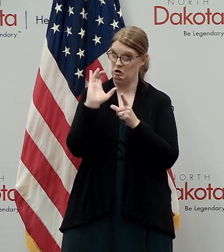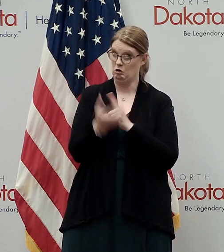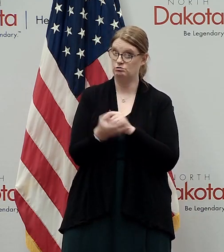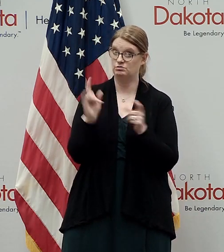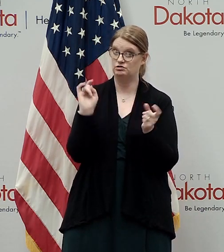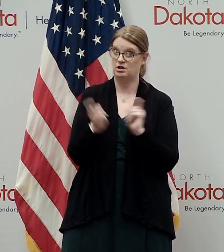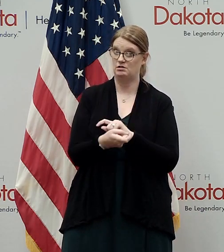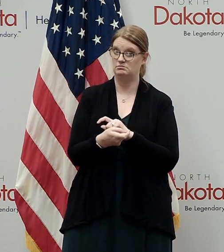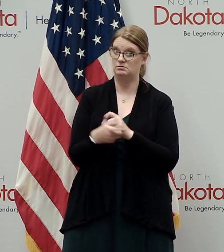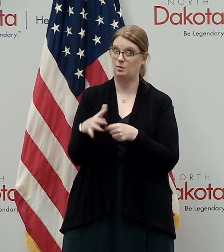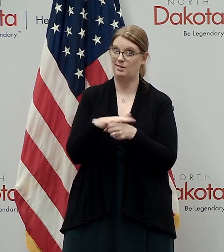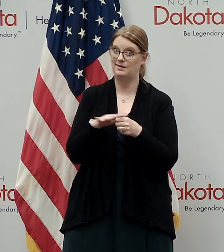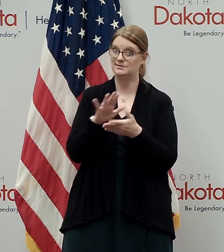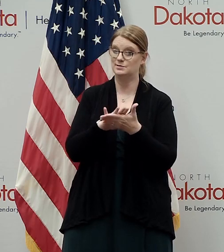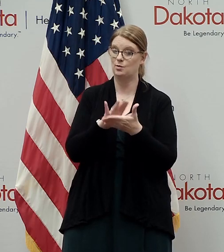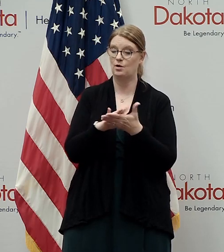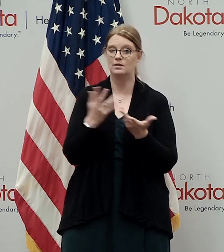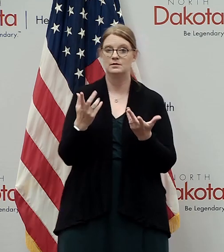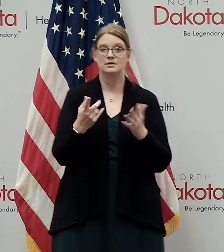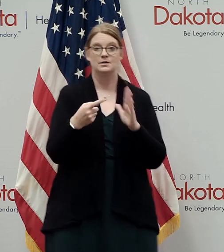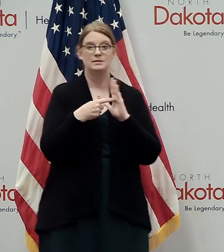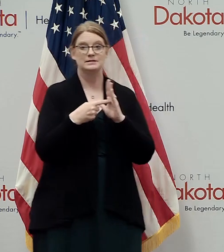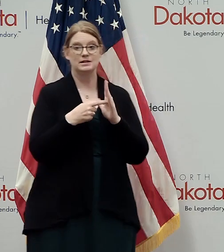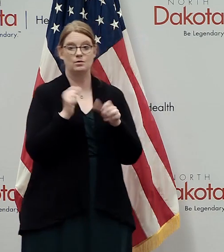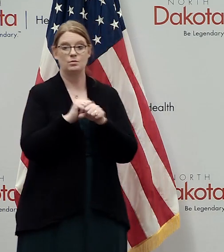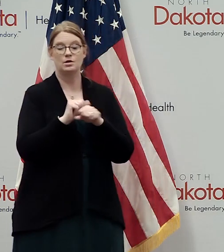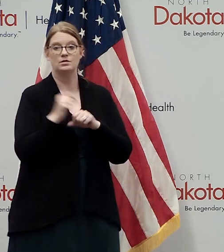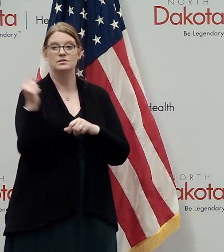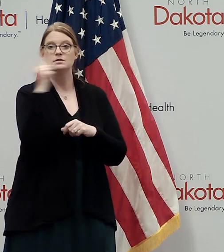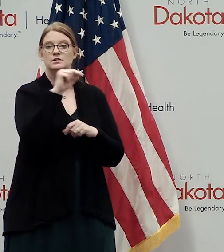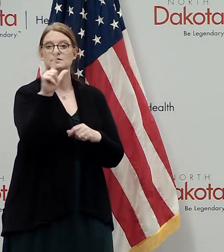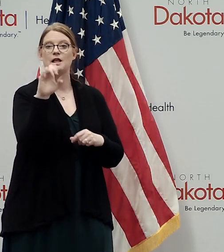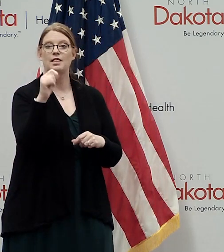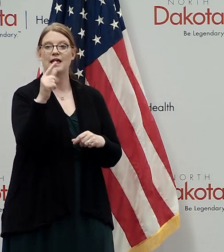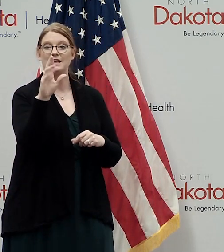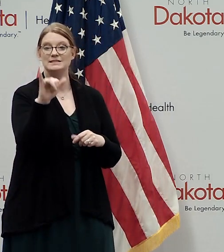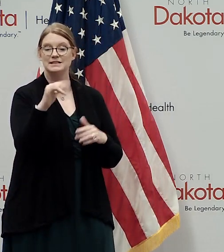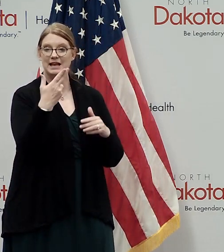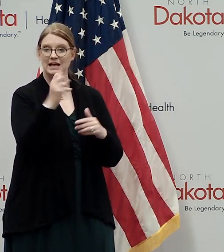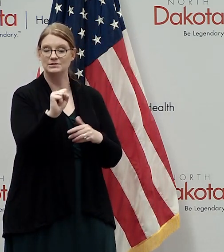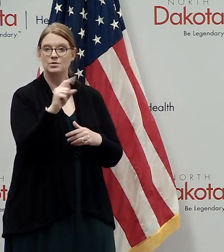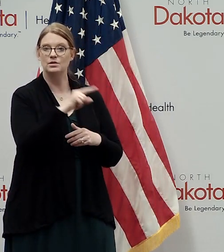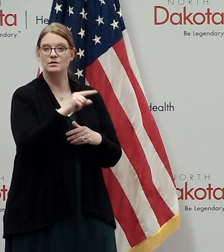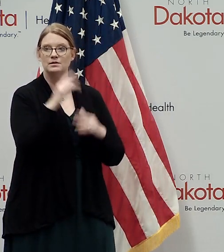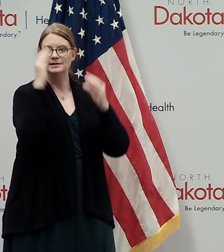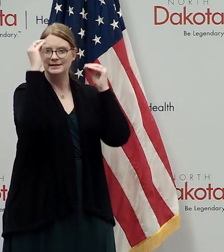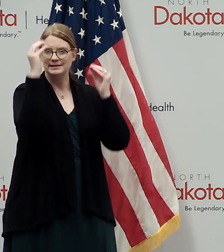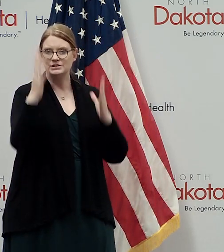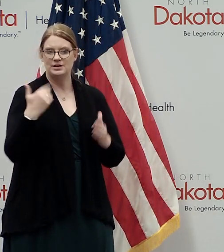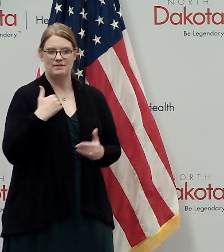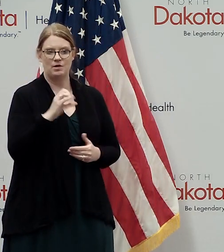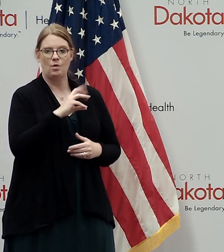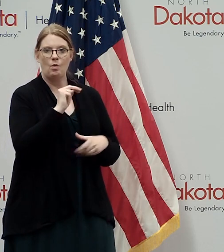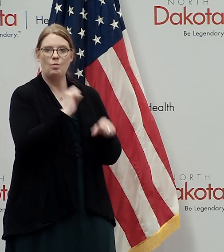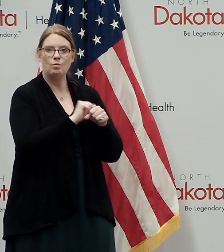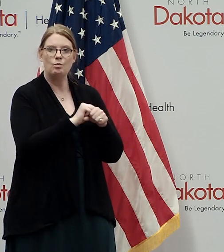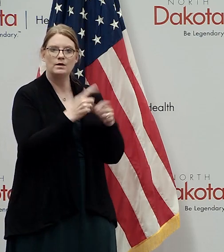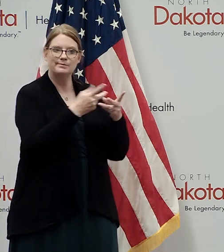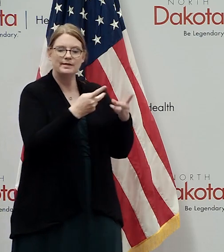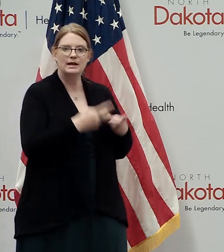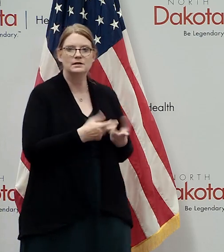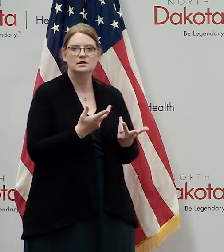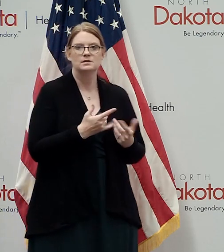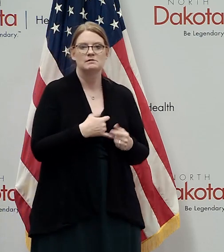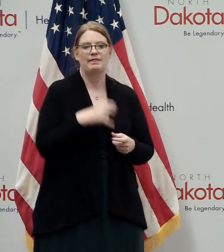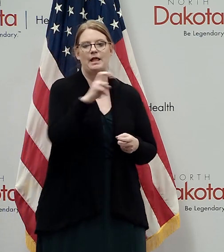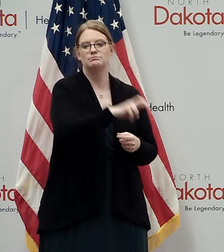change. But if you want an example of how it works, go out to Legacy High School here in town, where the teachers have their own workspaces and the teachers move around and